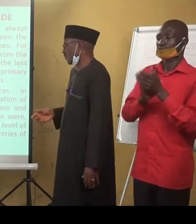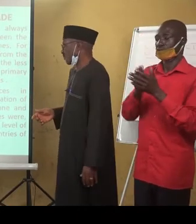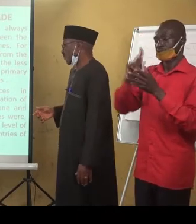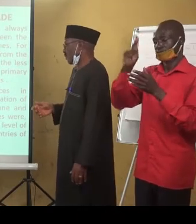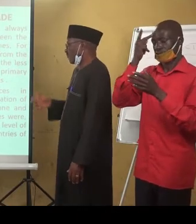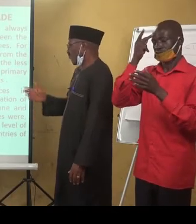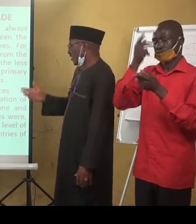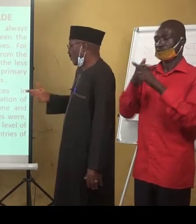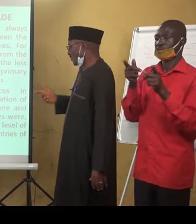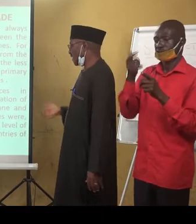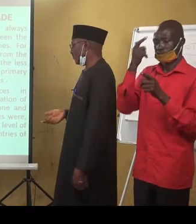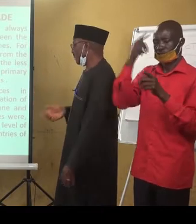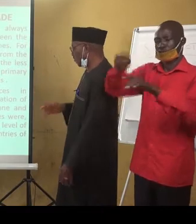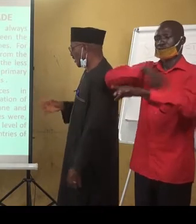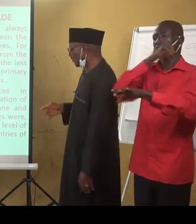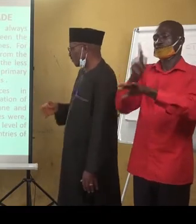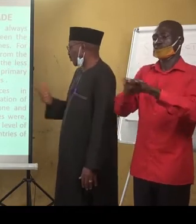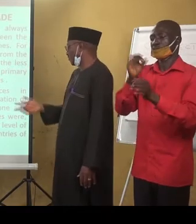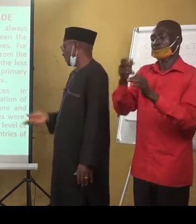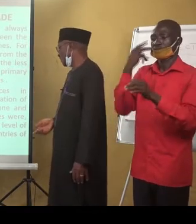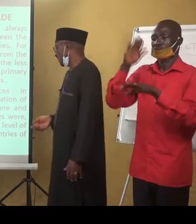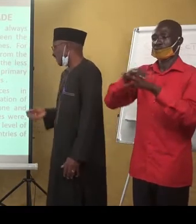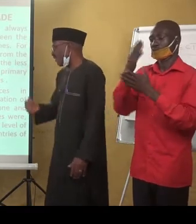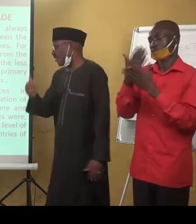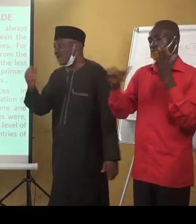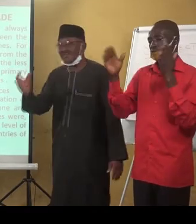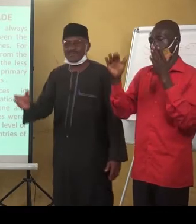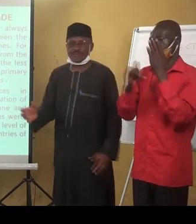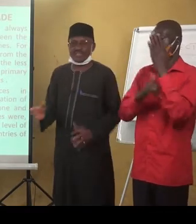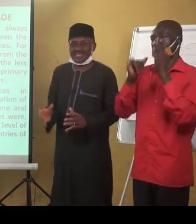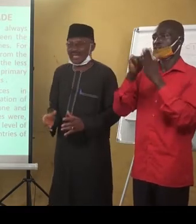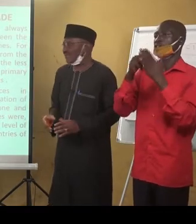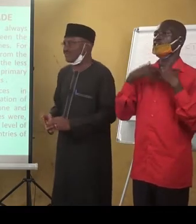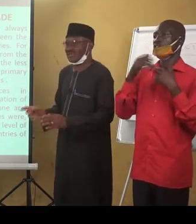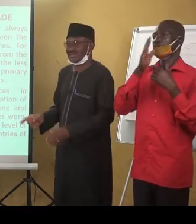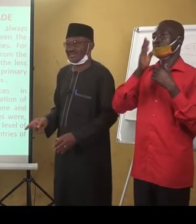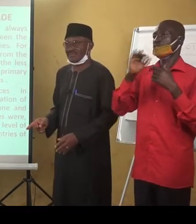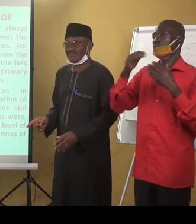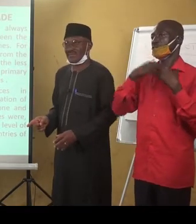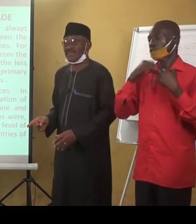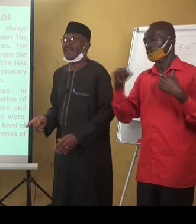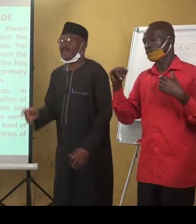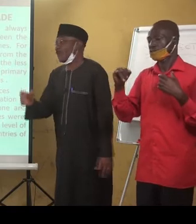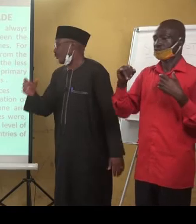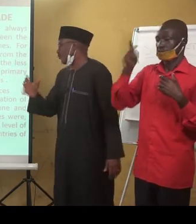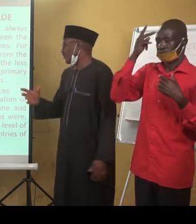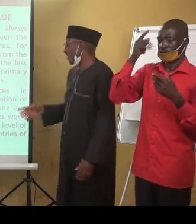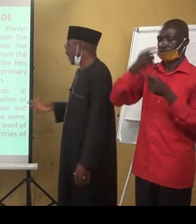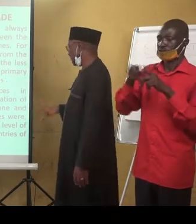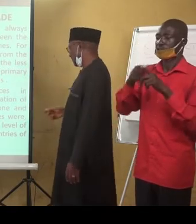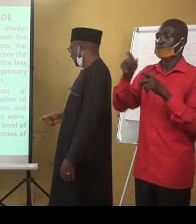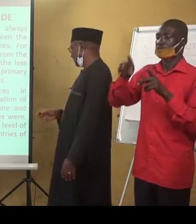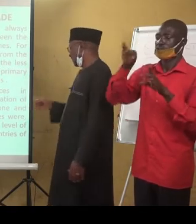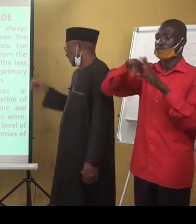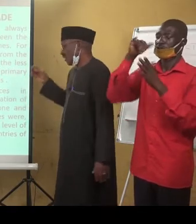differences. For a long time, if you look at some countries that have been having political differences, you will find